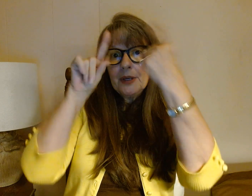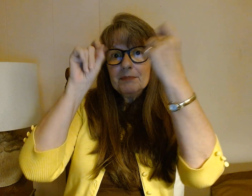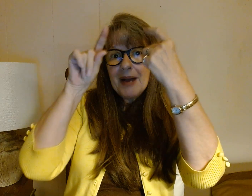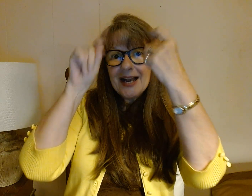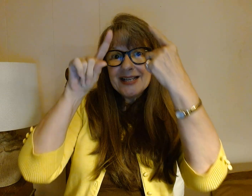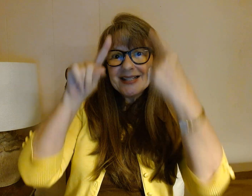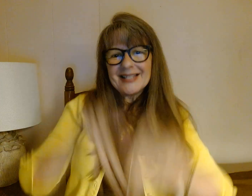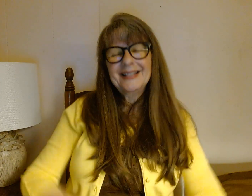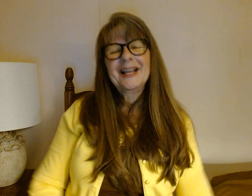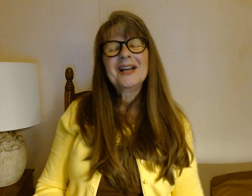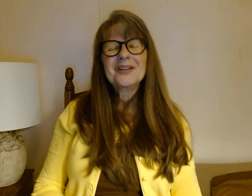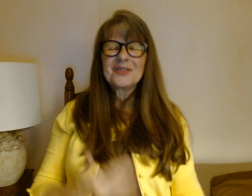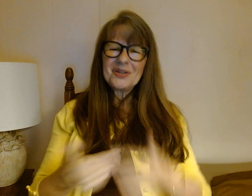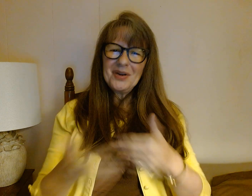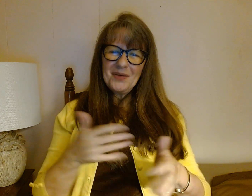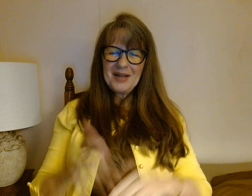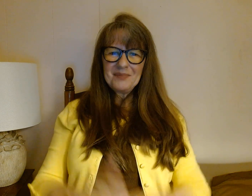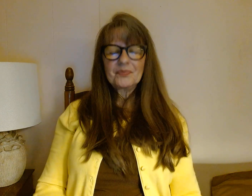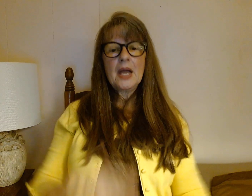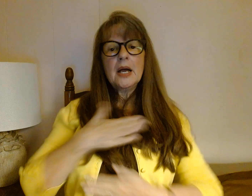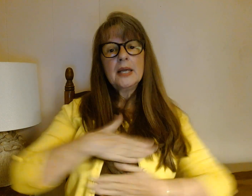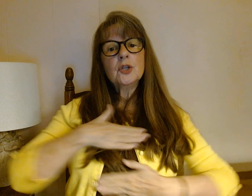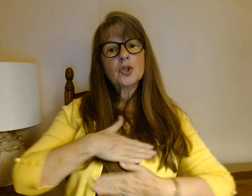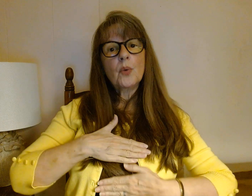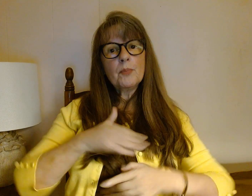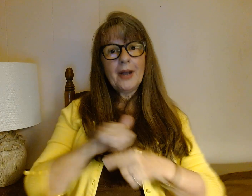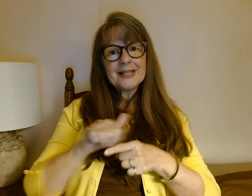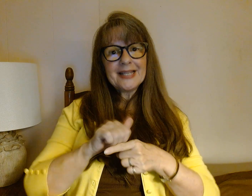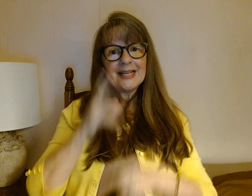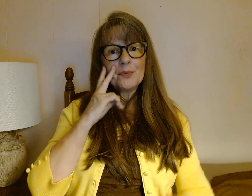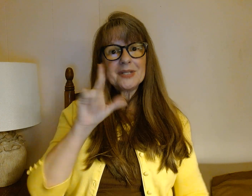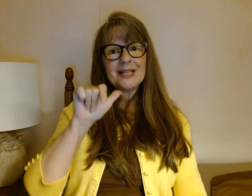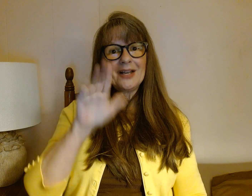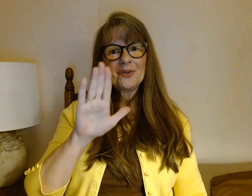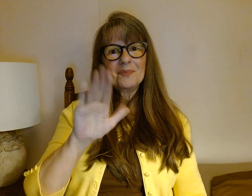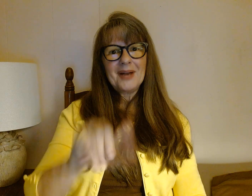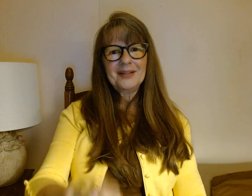read minds. So anyway, enjoy practicing. I'll see you later. Bye.